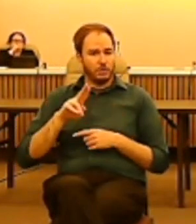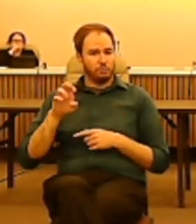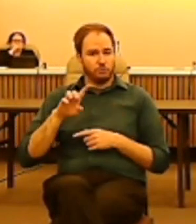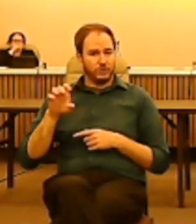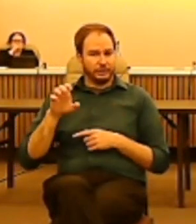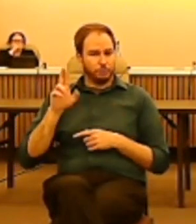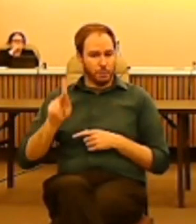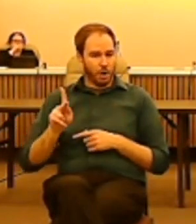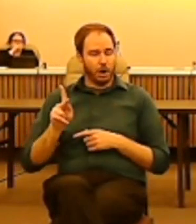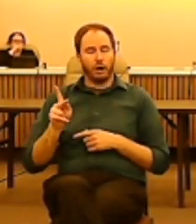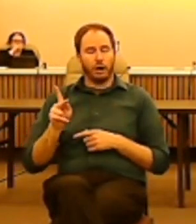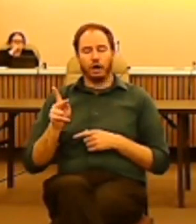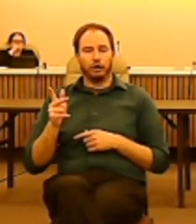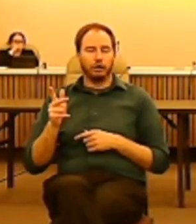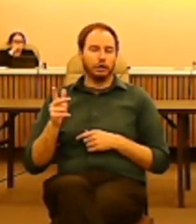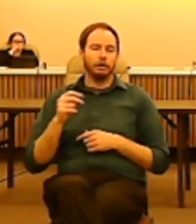and